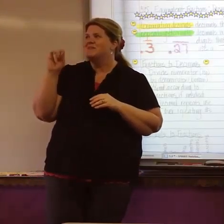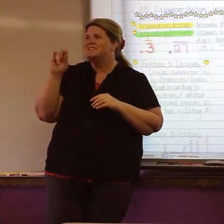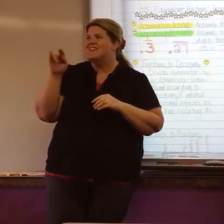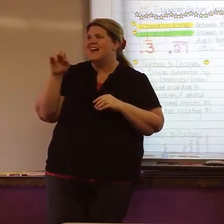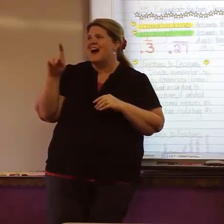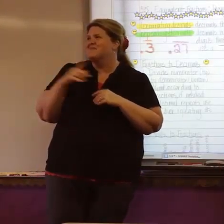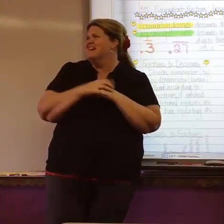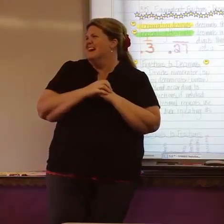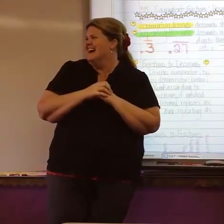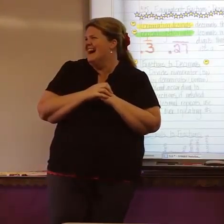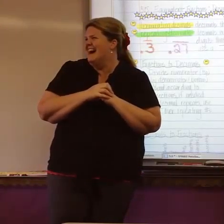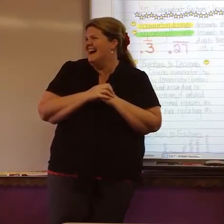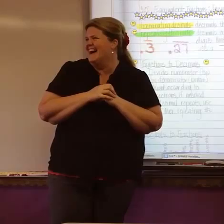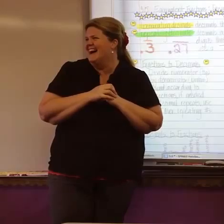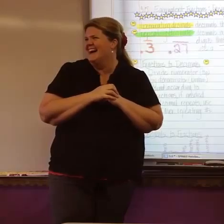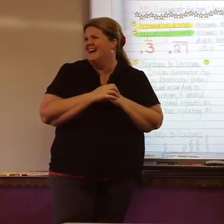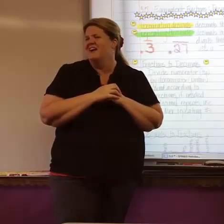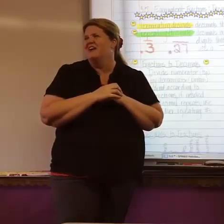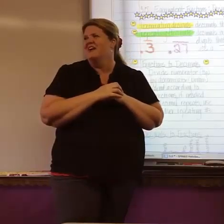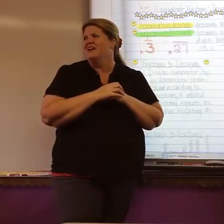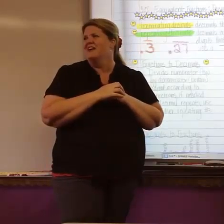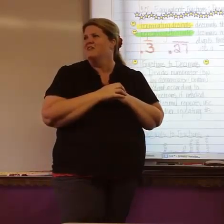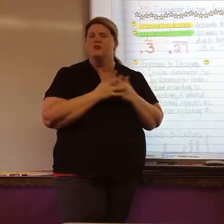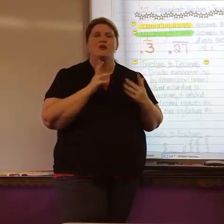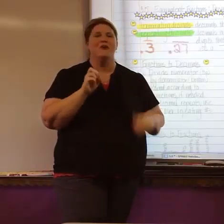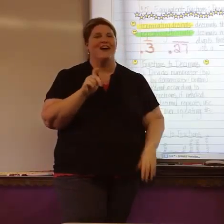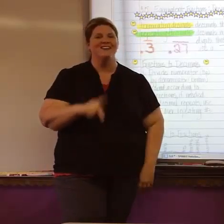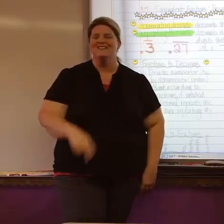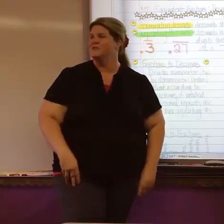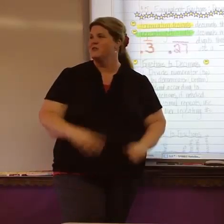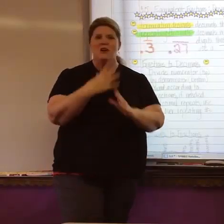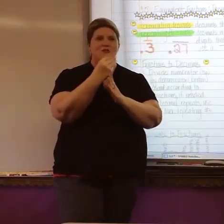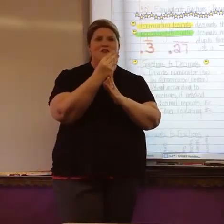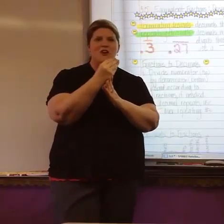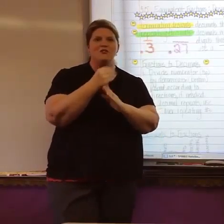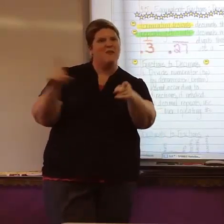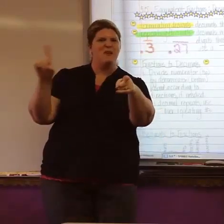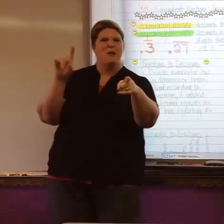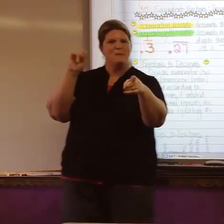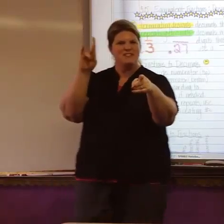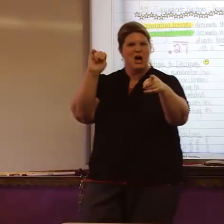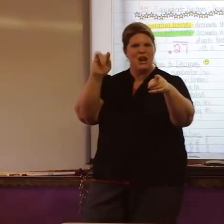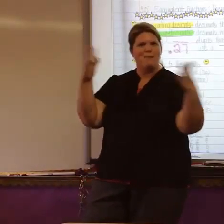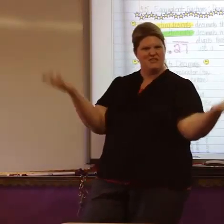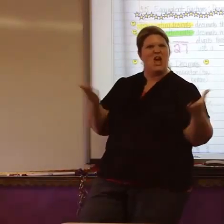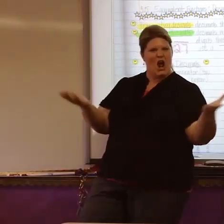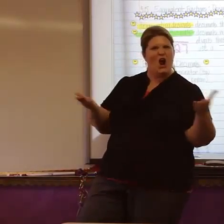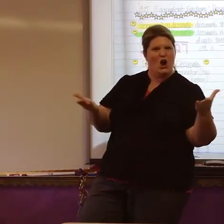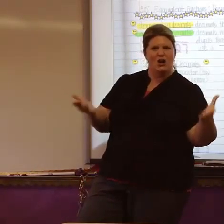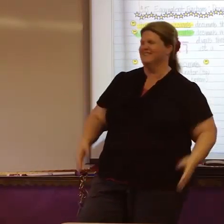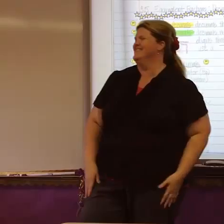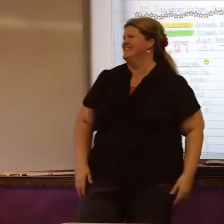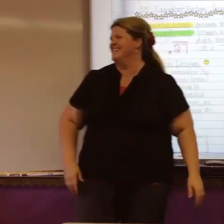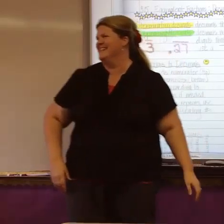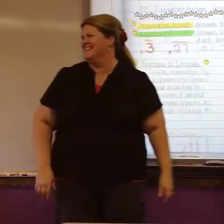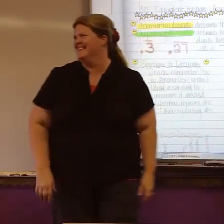Hi, Miss Dunlap. Are you guys staying? Yes. You're We're okay. videotaping. You're videotaping. Miss Dunlap.